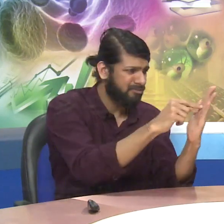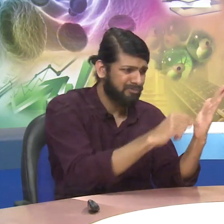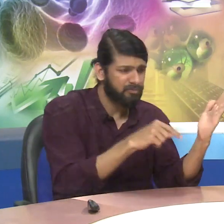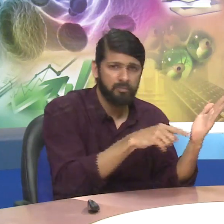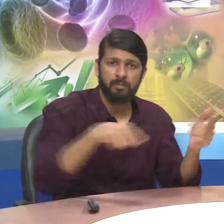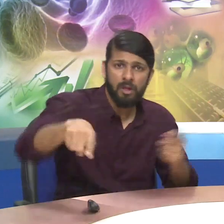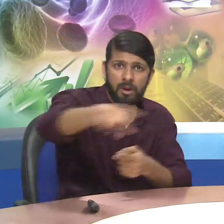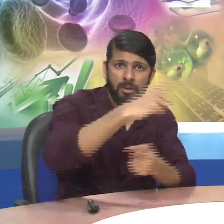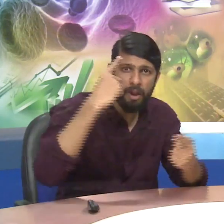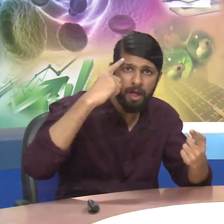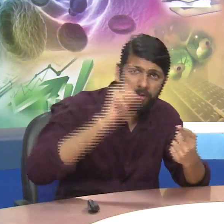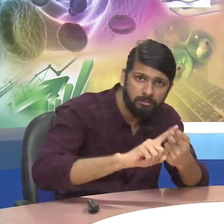and principles.